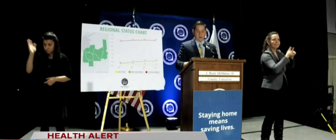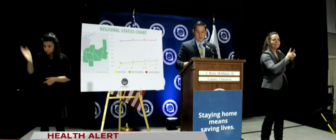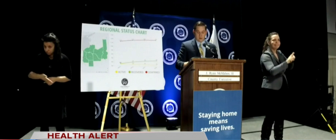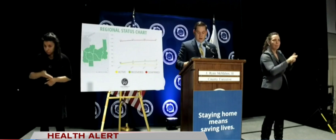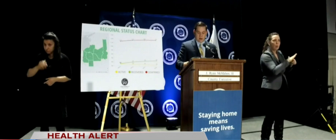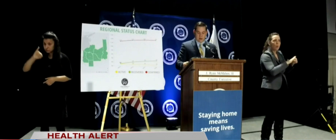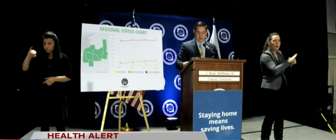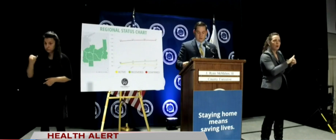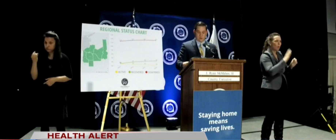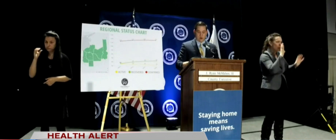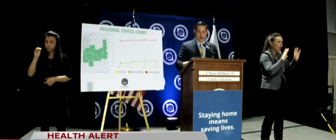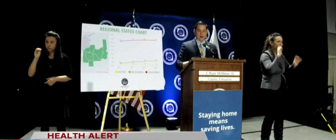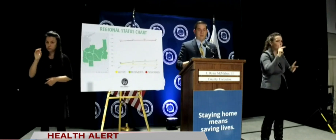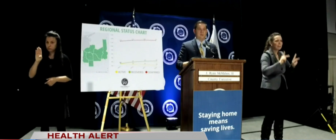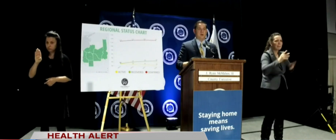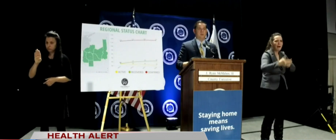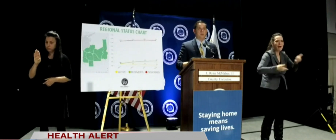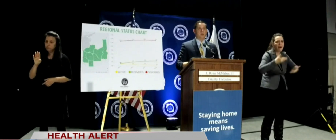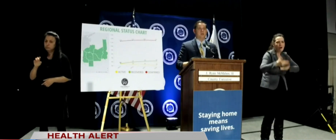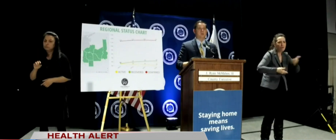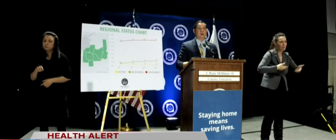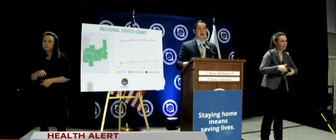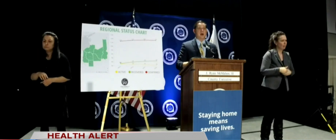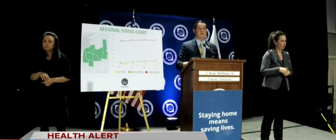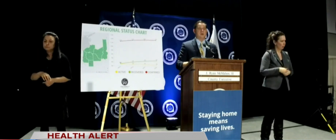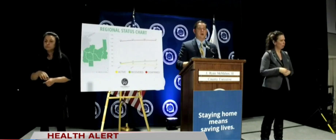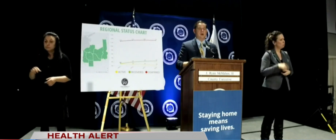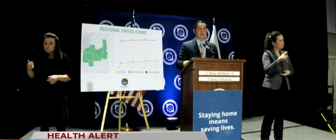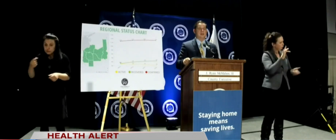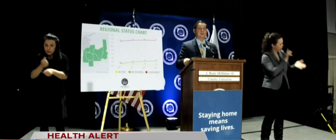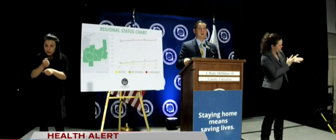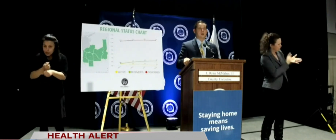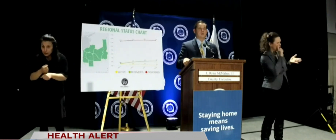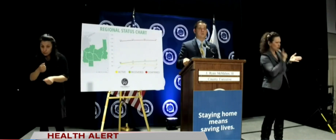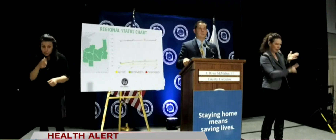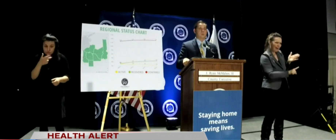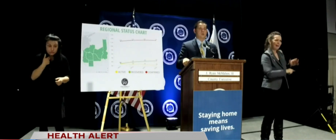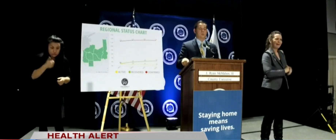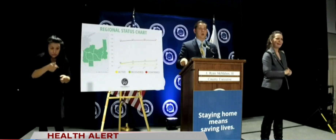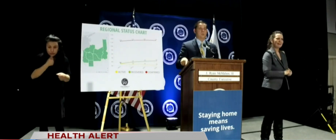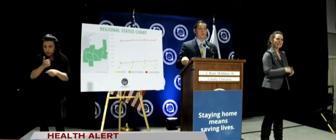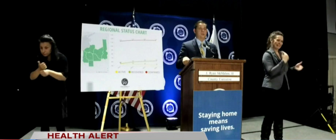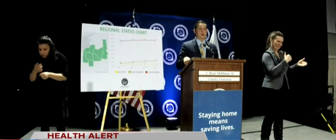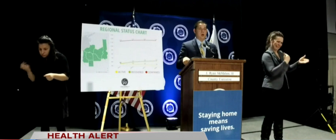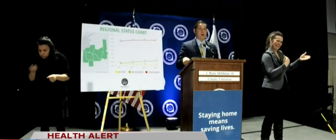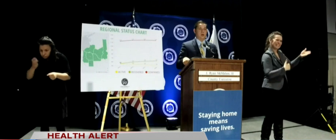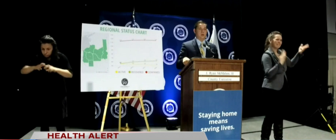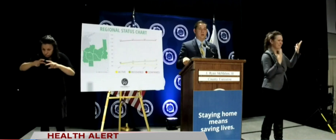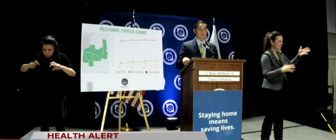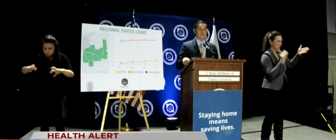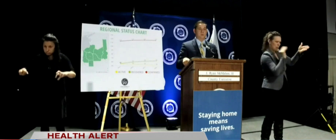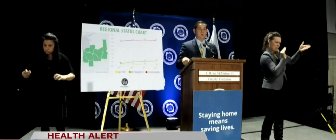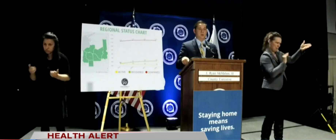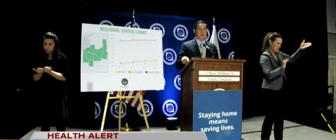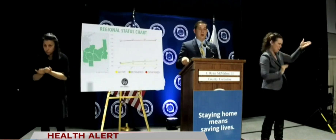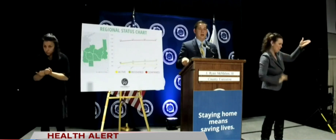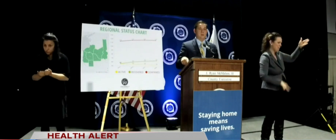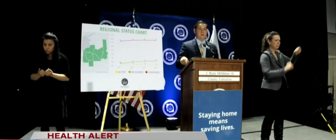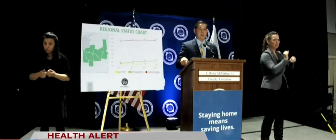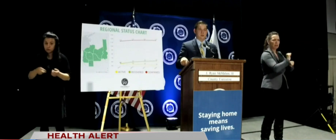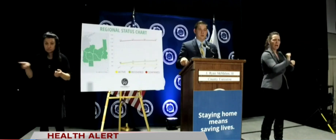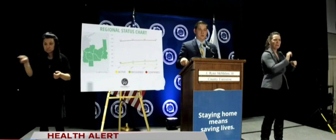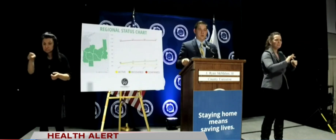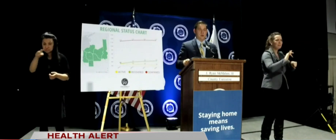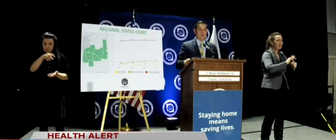www.ongoved.com. To our economic development page, we have a list of multiple companies that are hiring in multiple